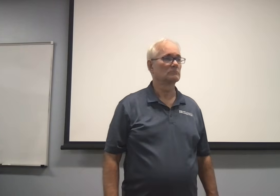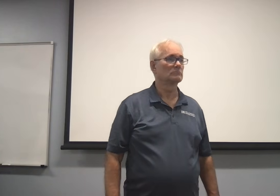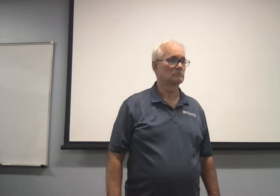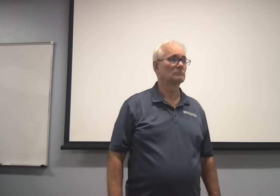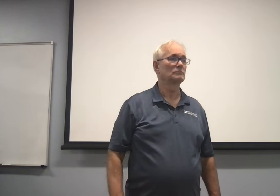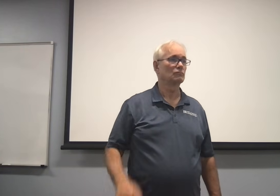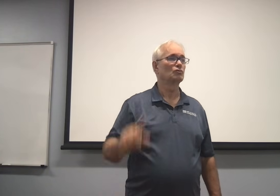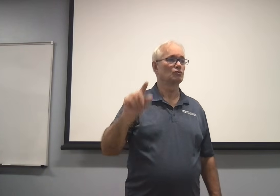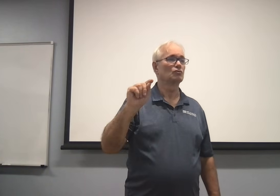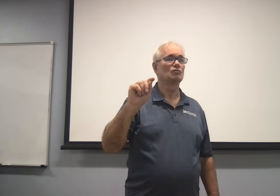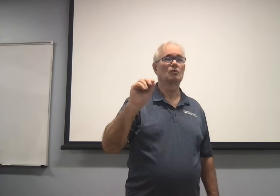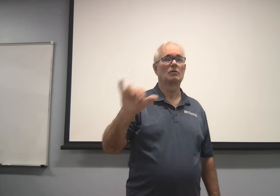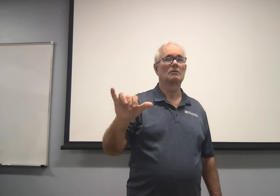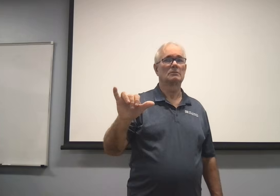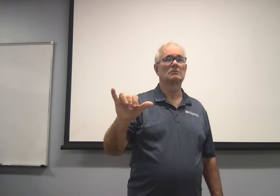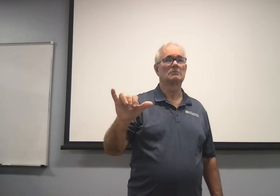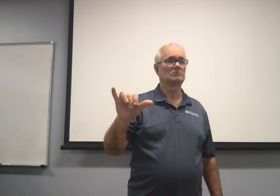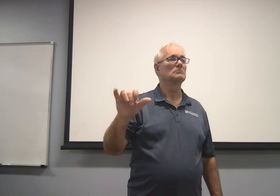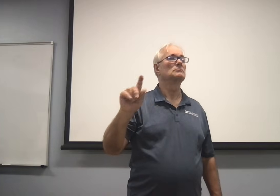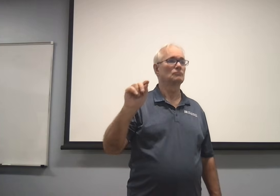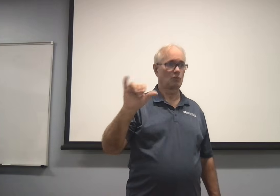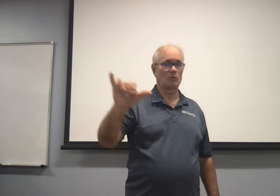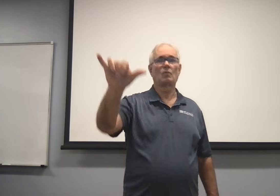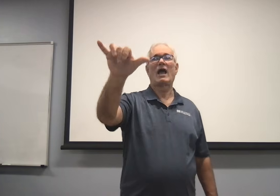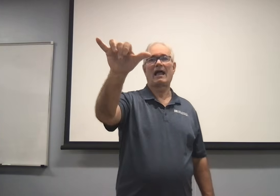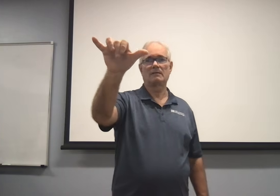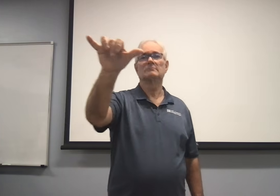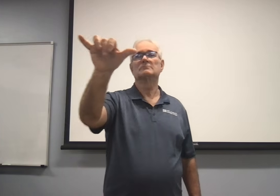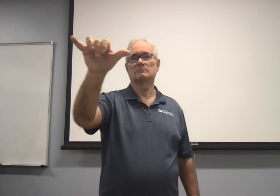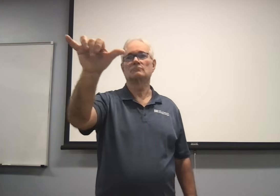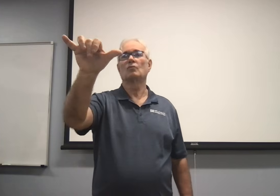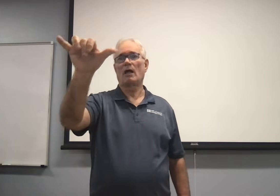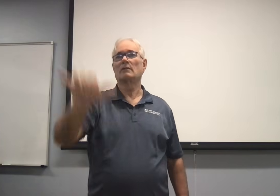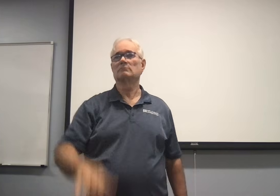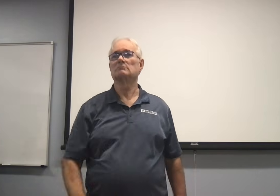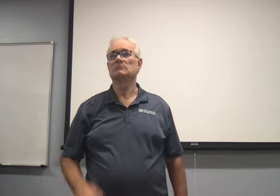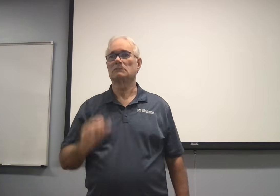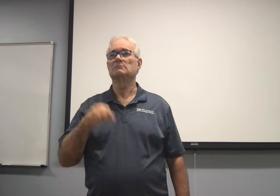like T-O-Y, like that? Yes. Okay.